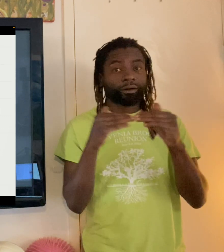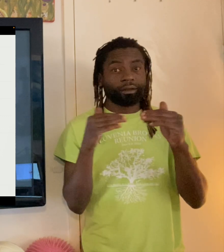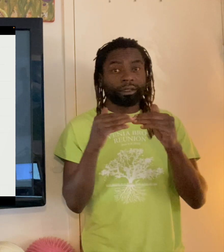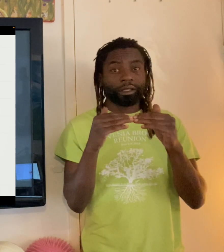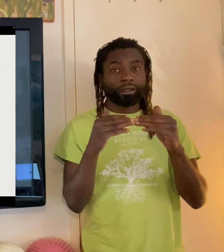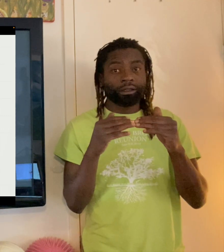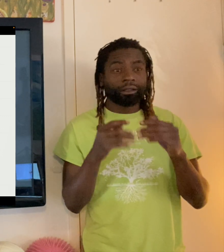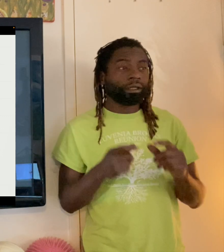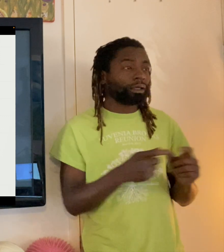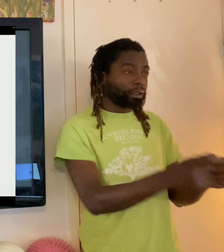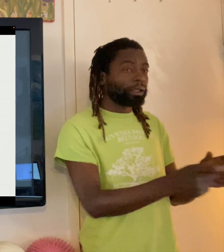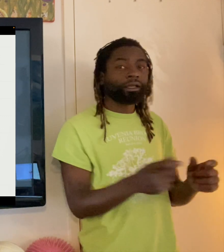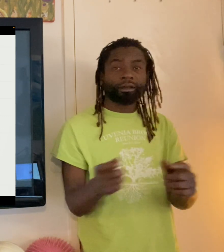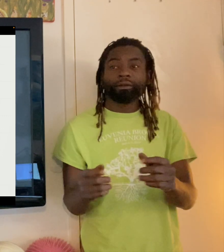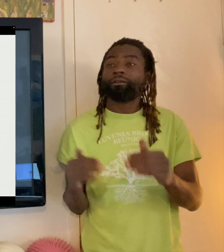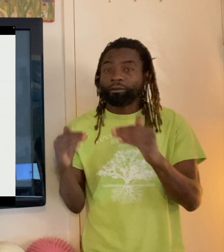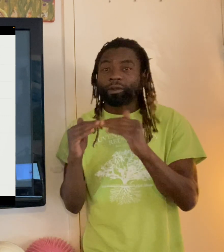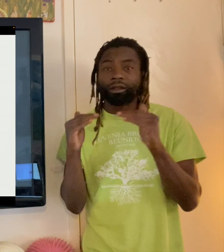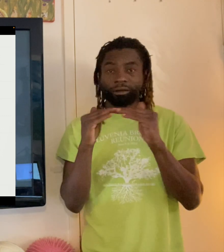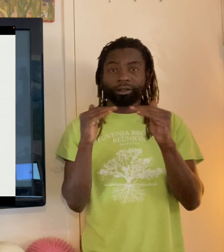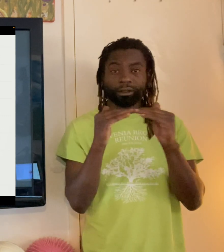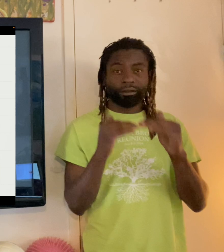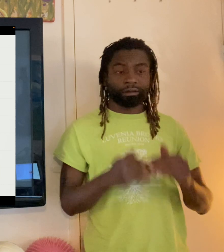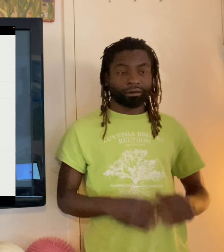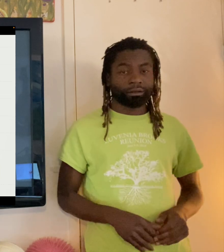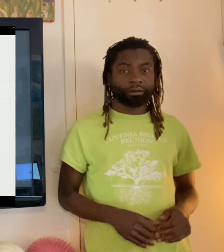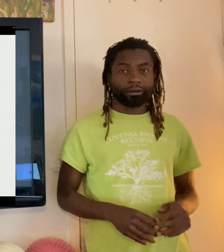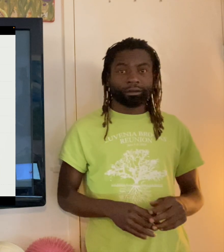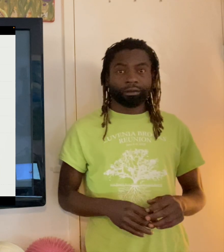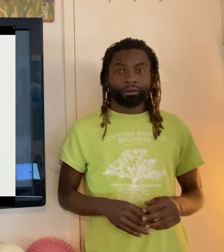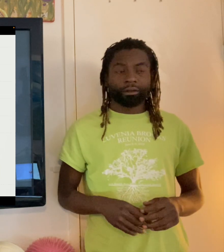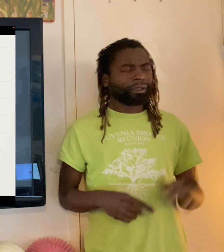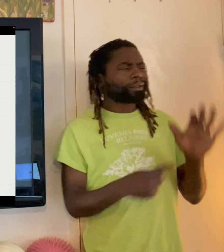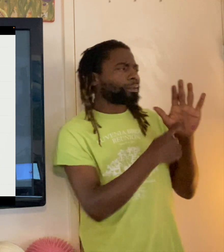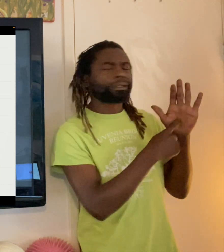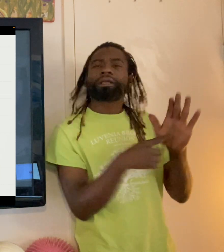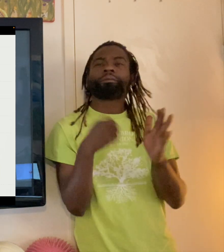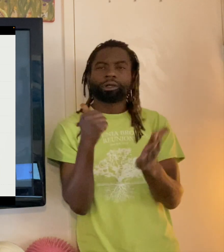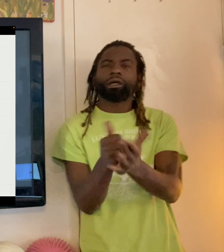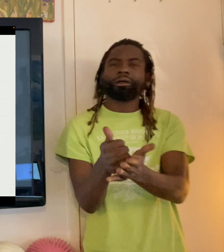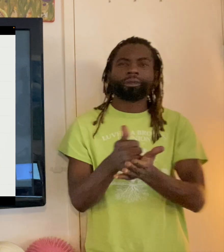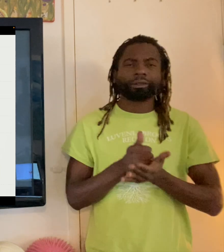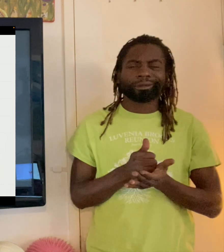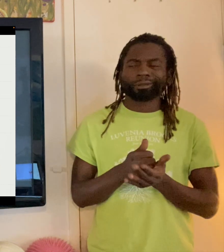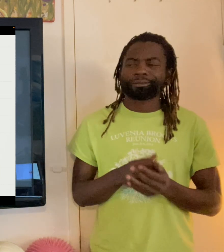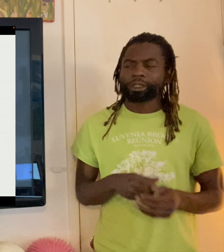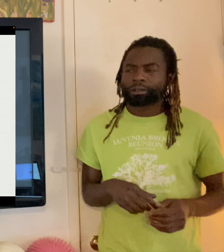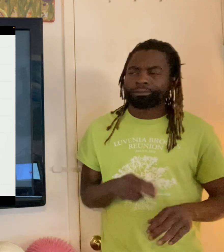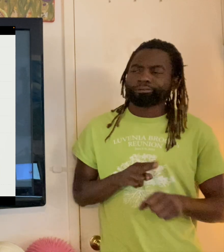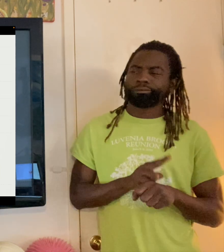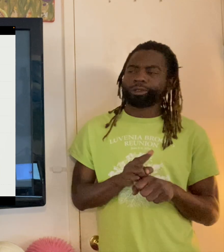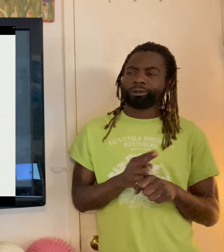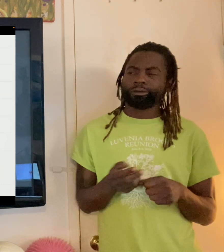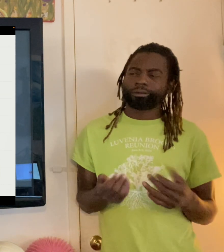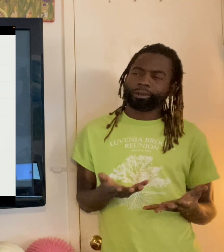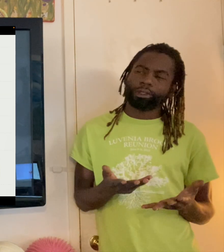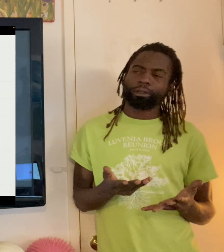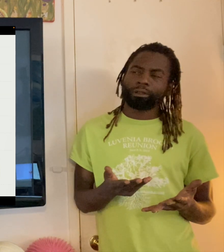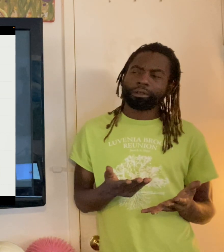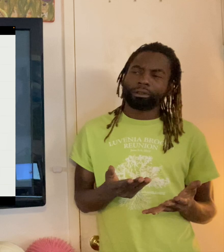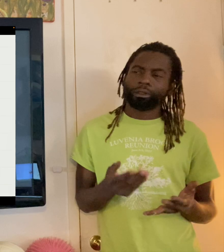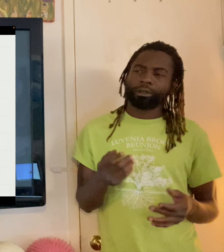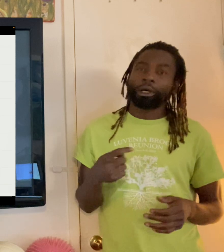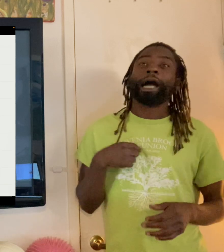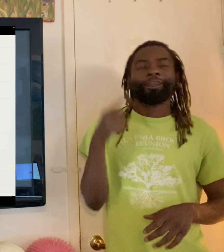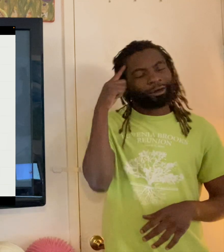everybody the same amount. Let's use something to help us explain. What can we use? Oh,